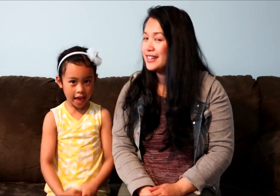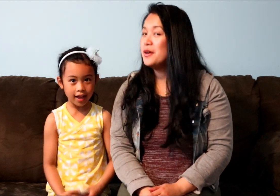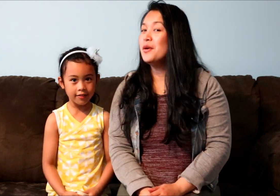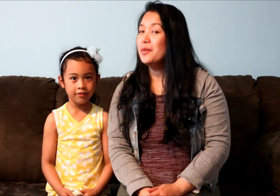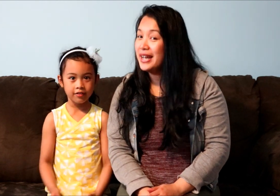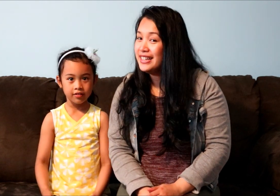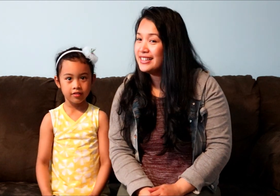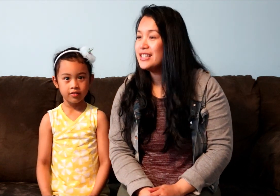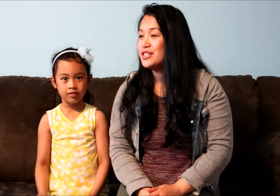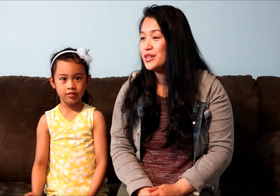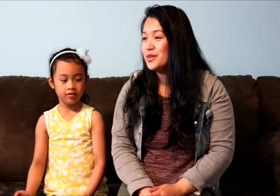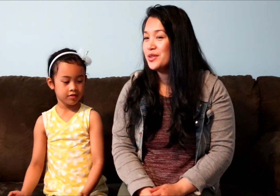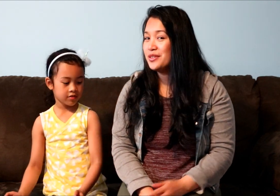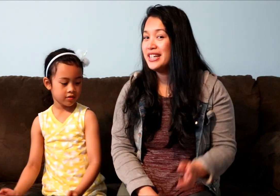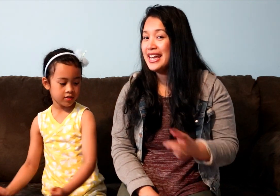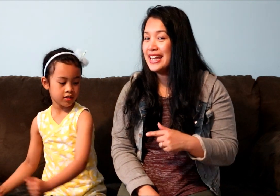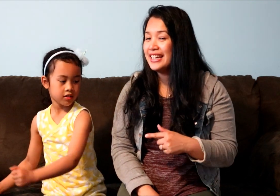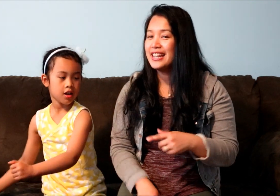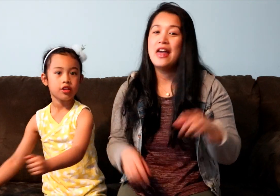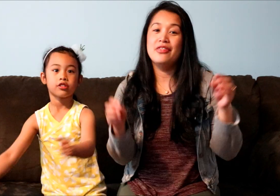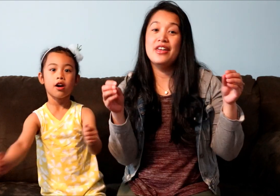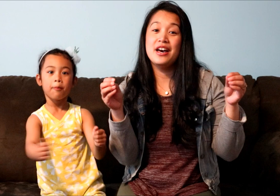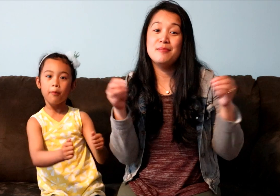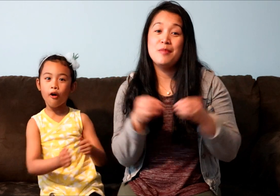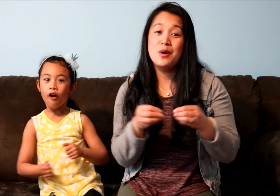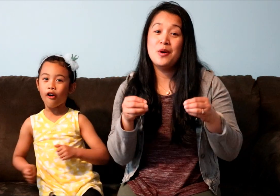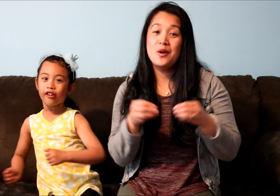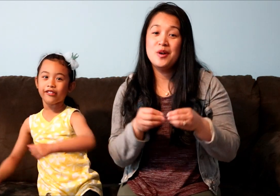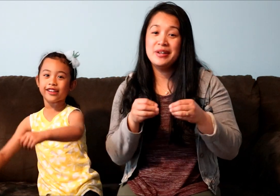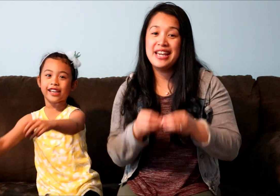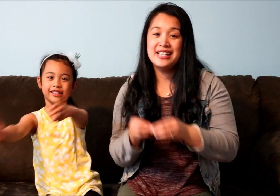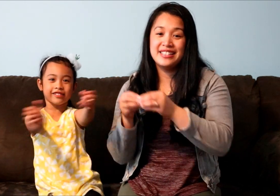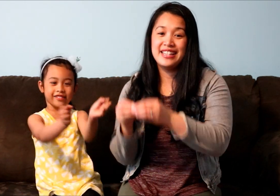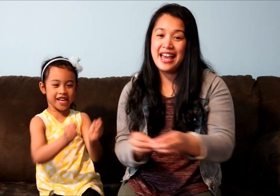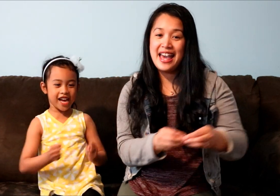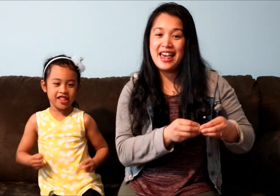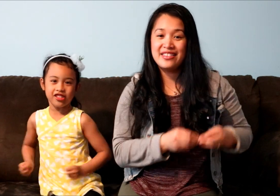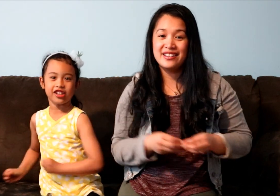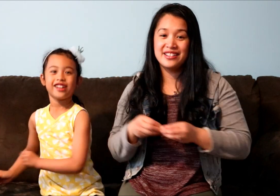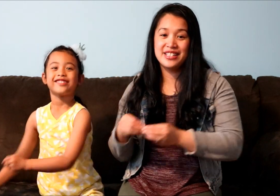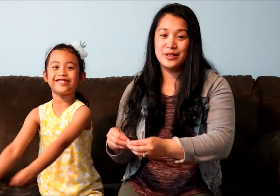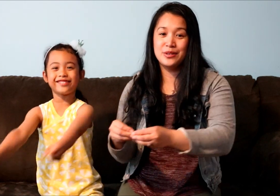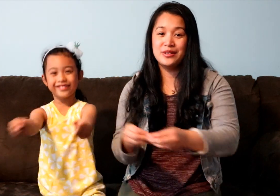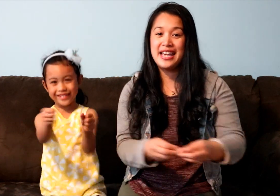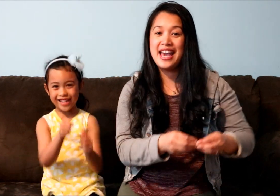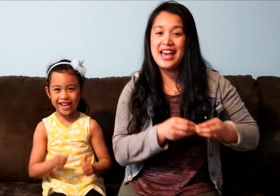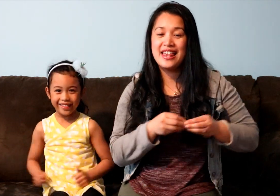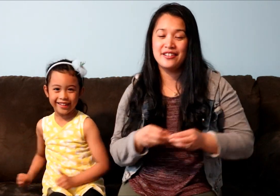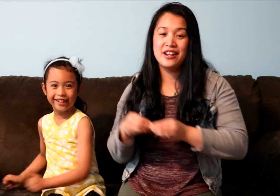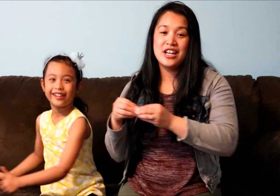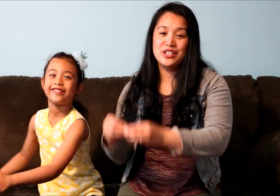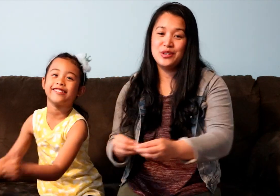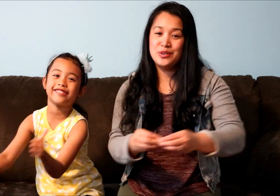Yeah. One, two, three, hit it! The more we get together, together, together.